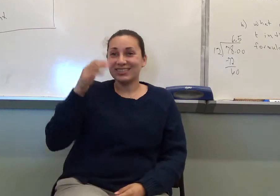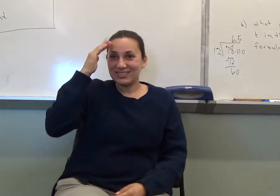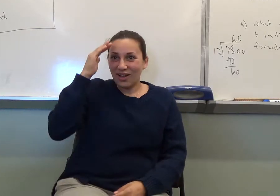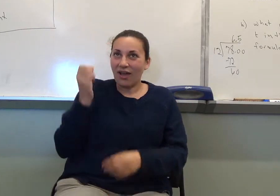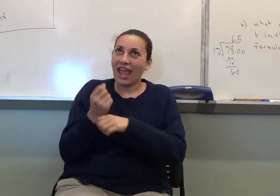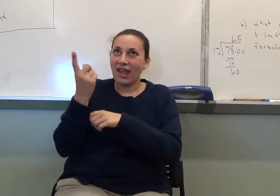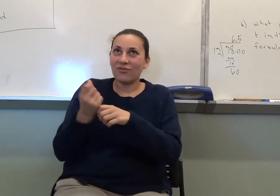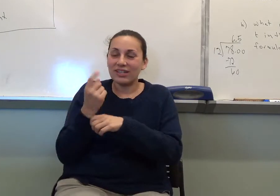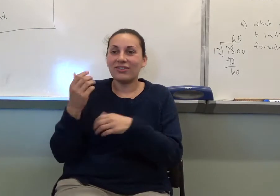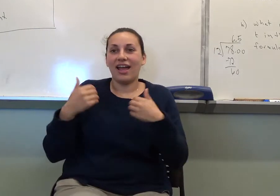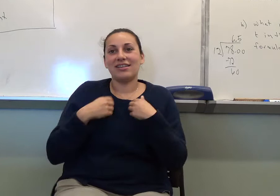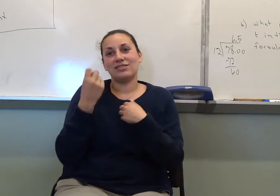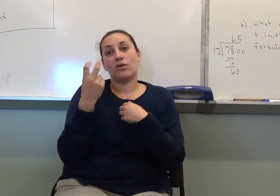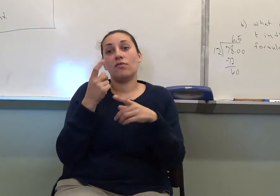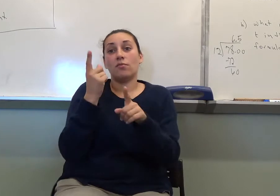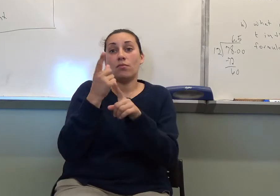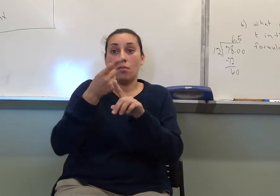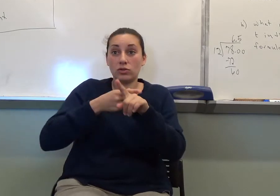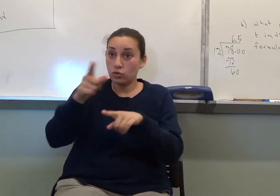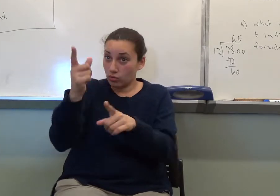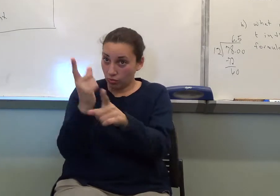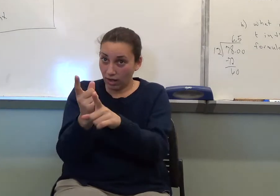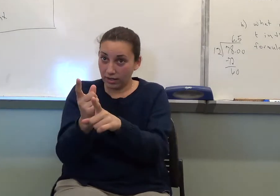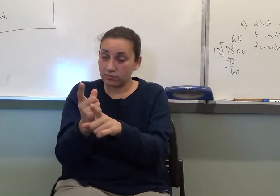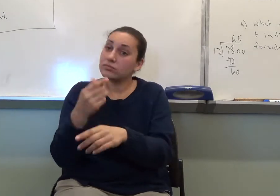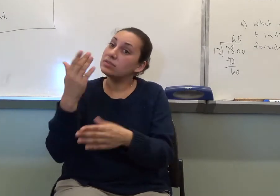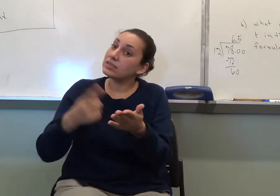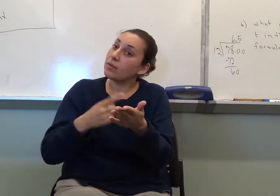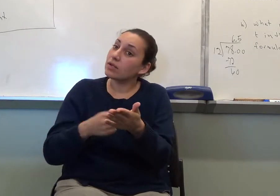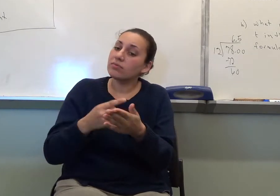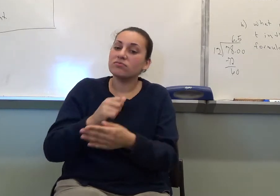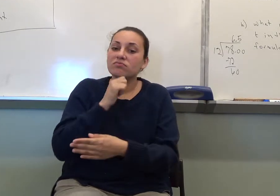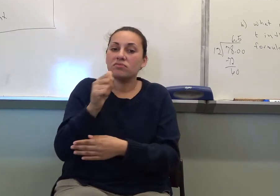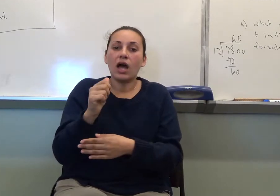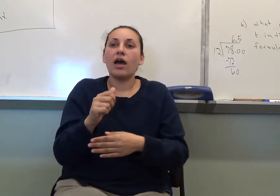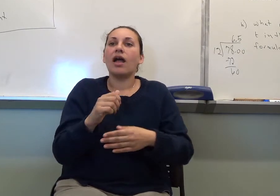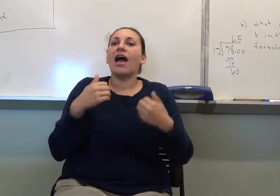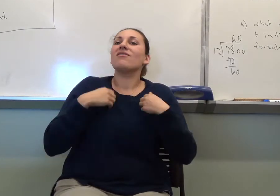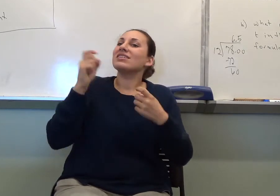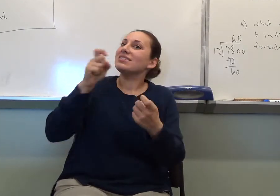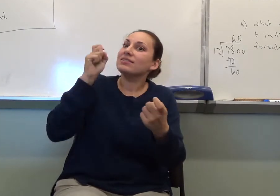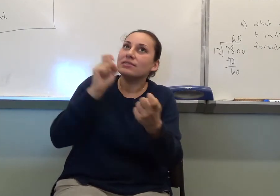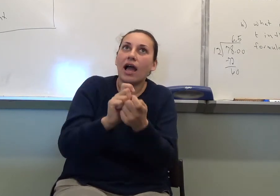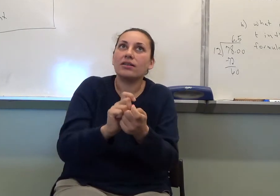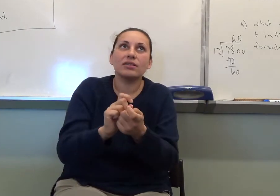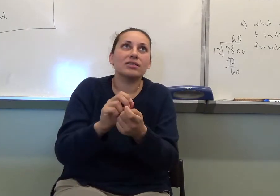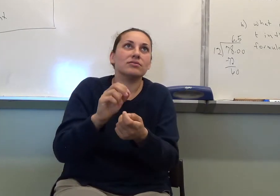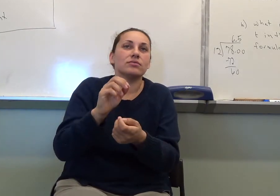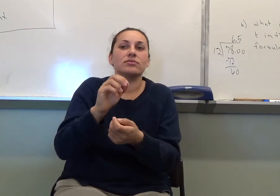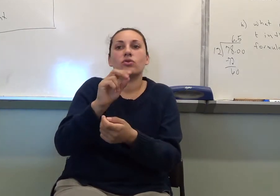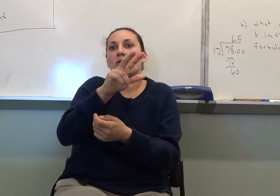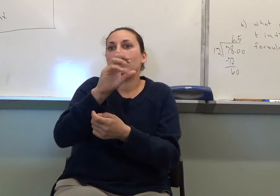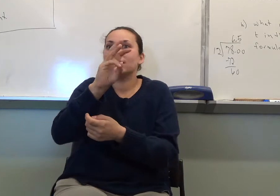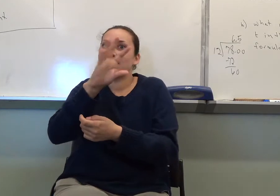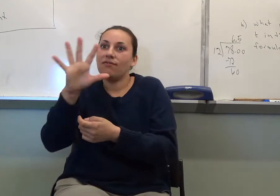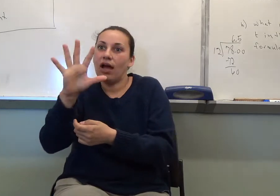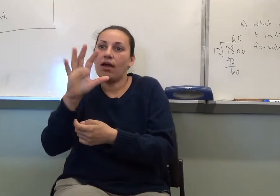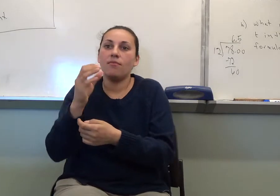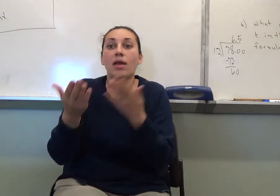12 months. You're right. There can be a difference of 165 or 164 days, but we're not talking about